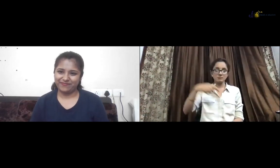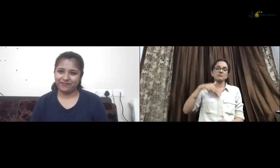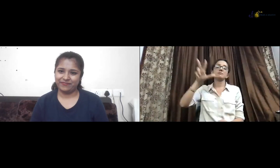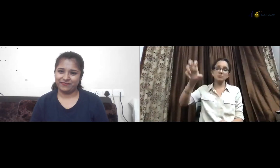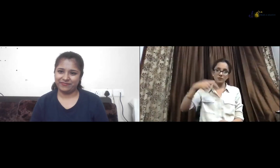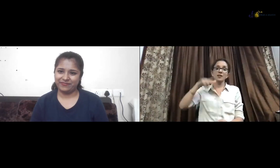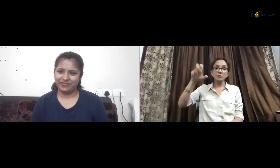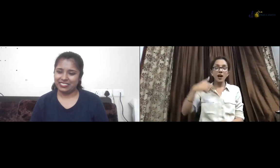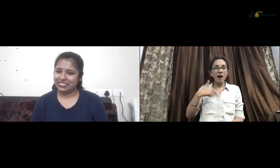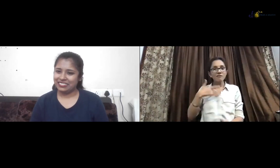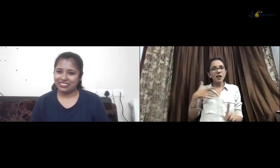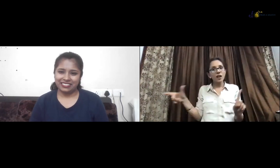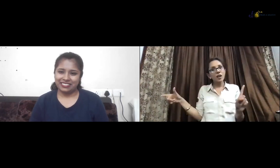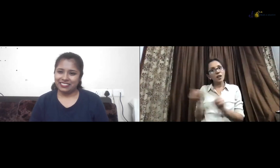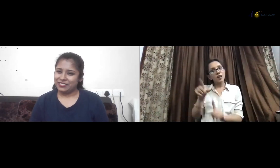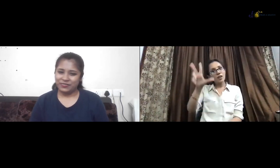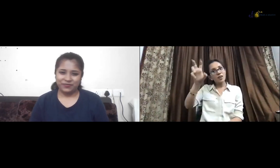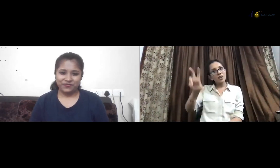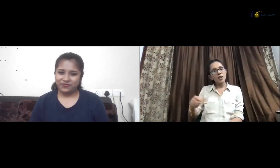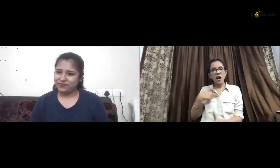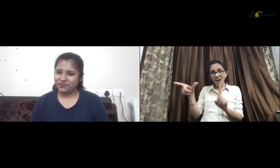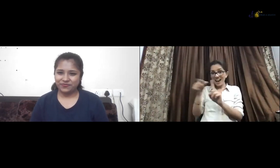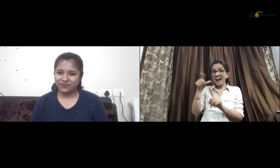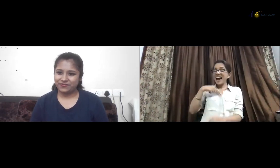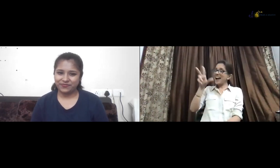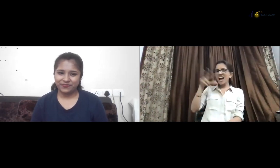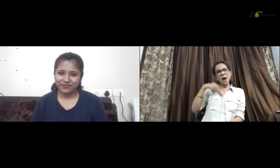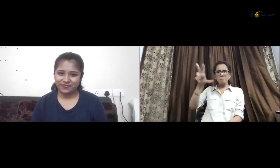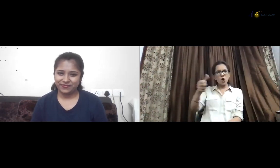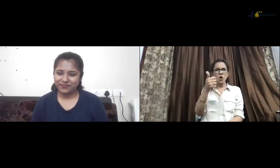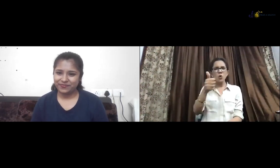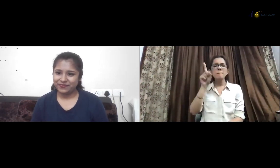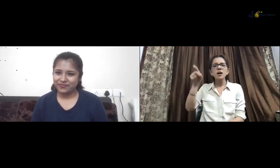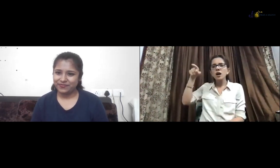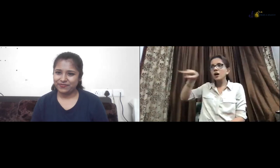hello. What I do, I just block everyone. So